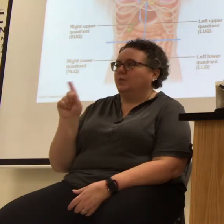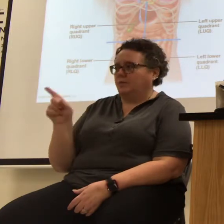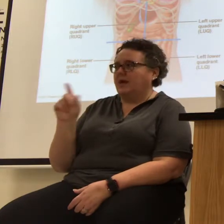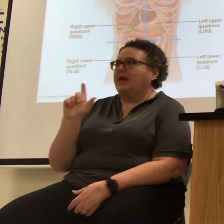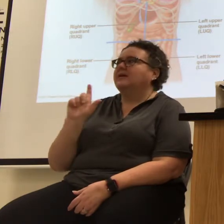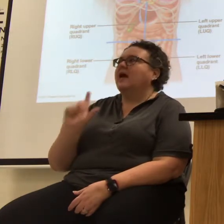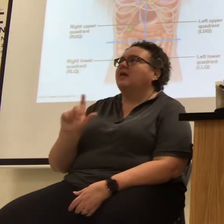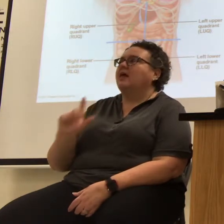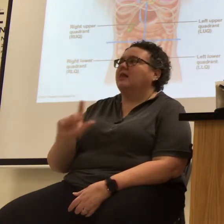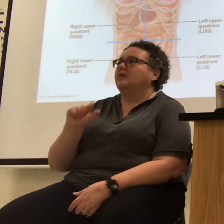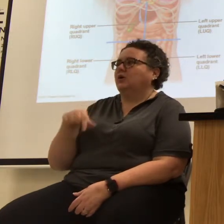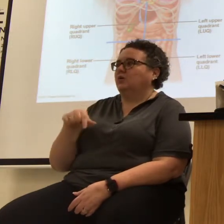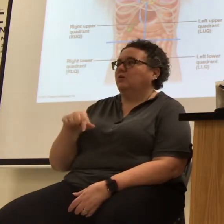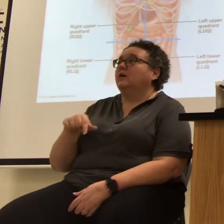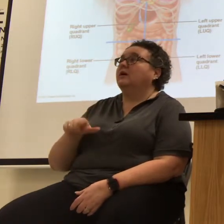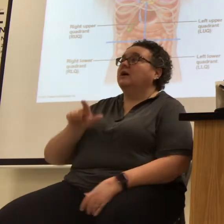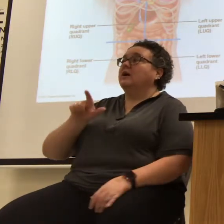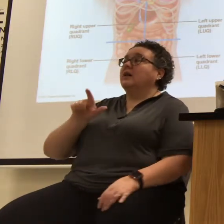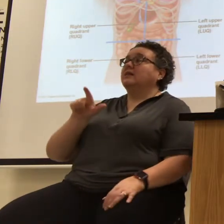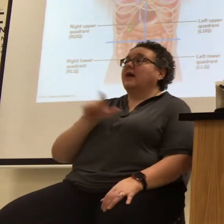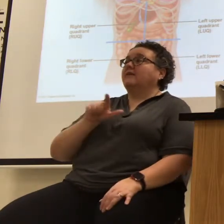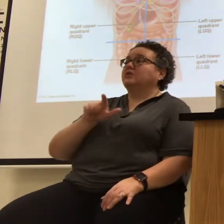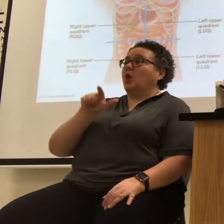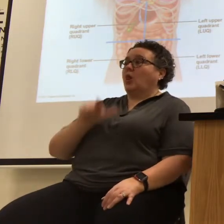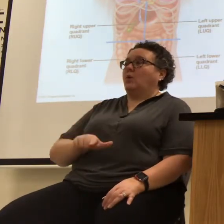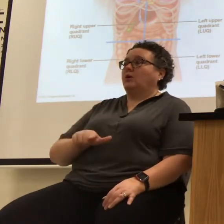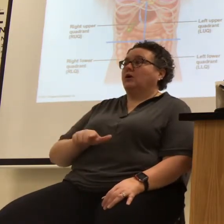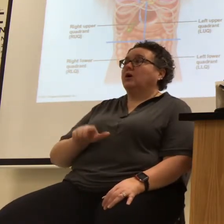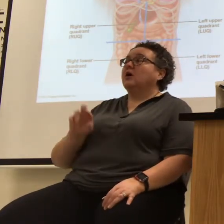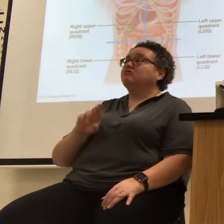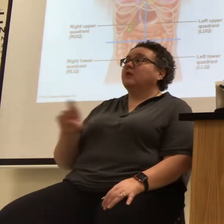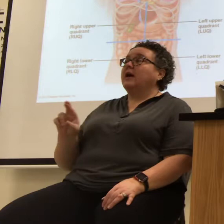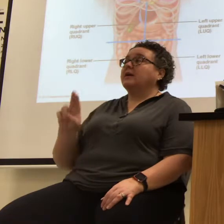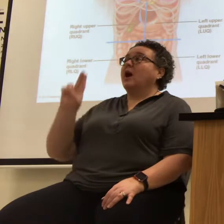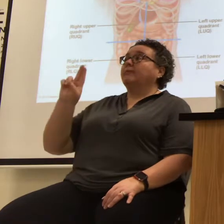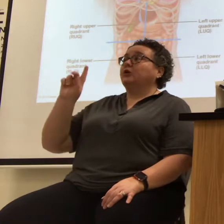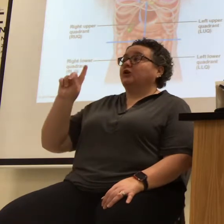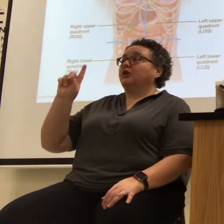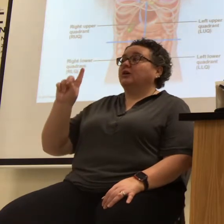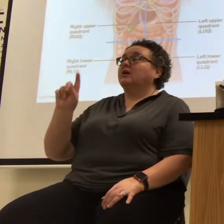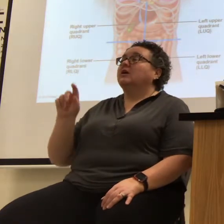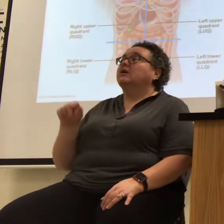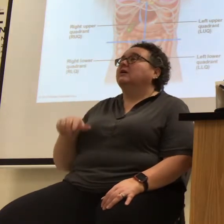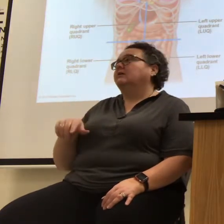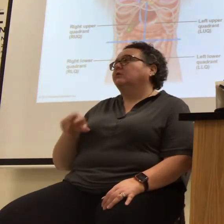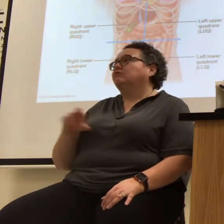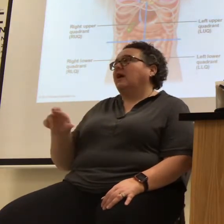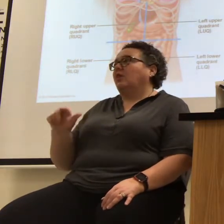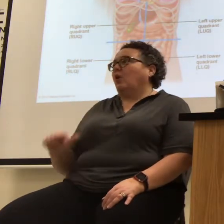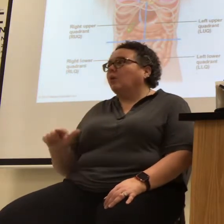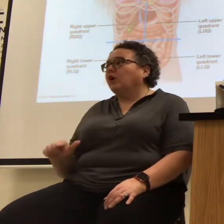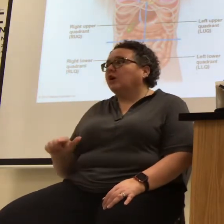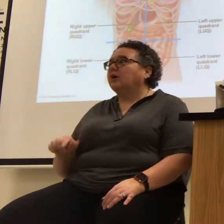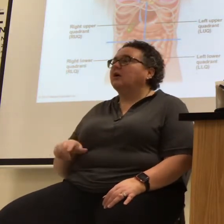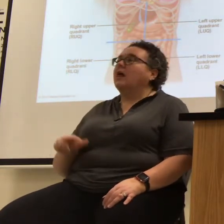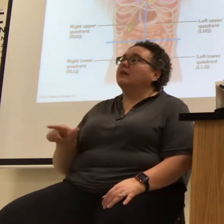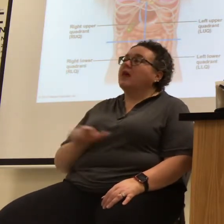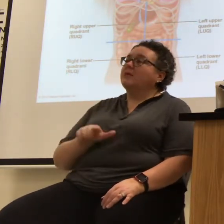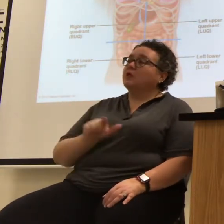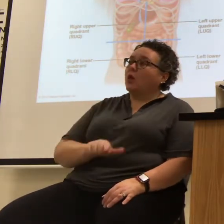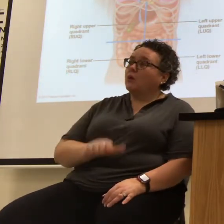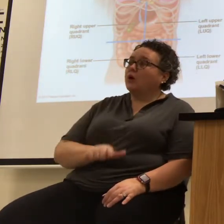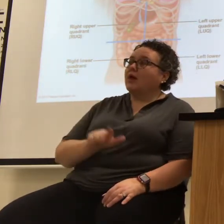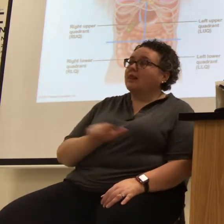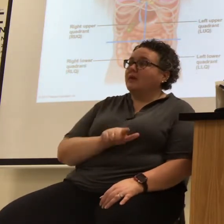in the left lower quadrant. For right upper, right lower quadrant, upper lower, and left upper, left lower